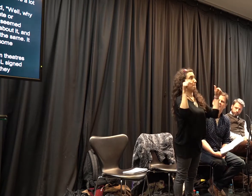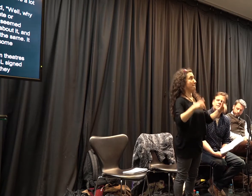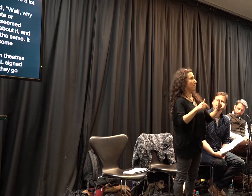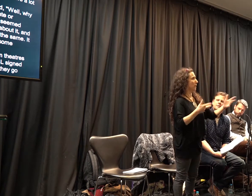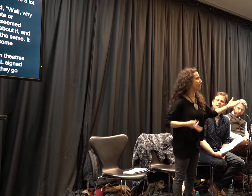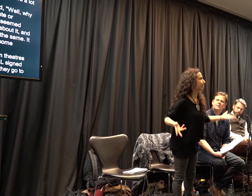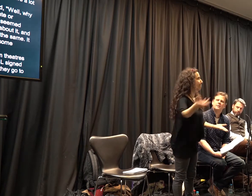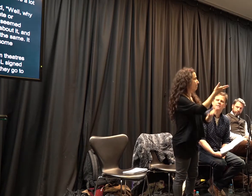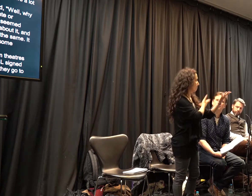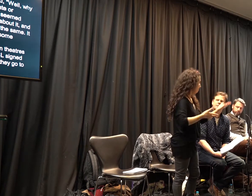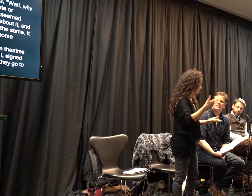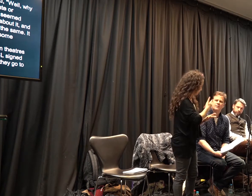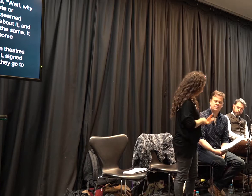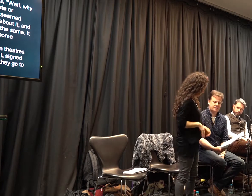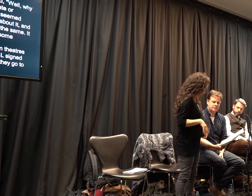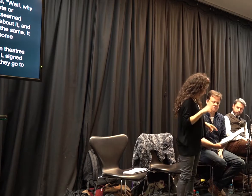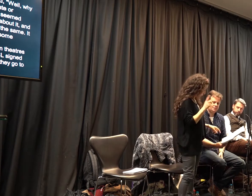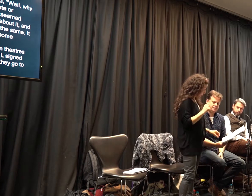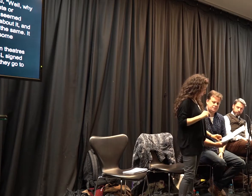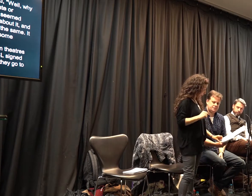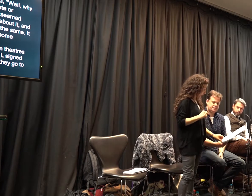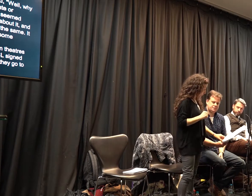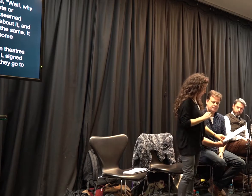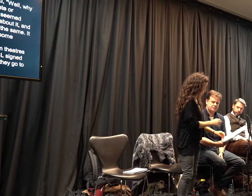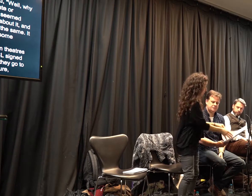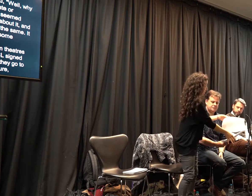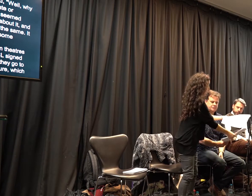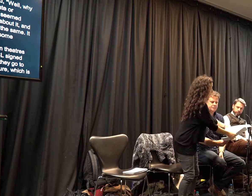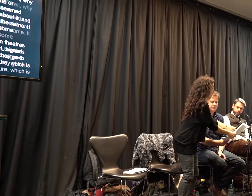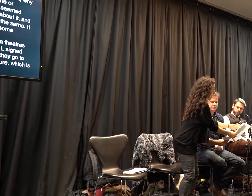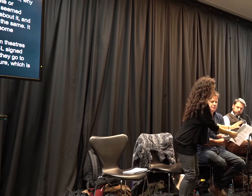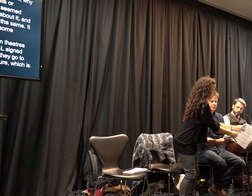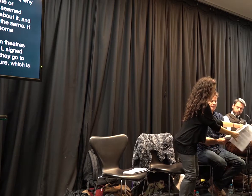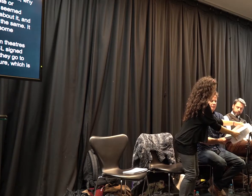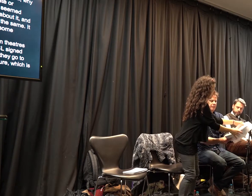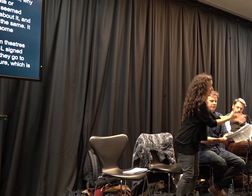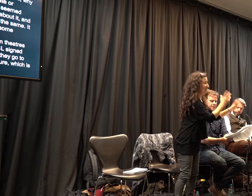performances? Not so sure, which is why I wanted to bring this up in this discussion.